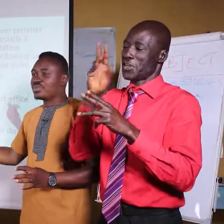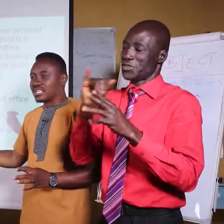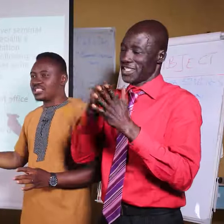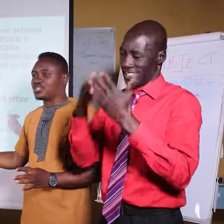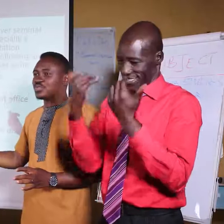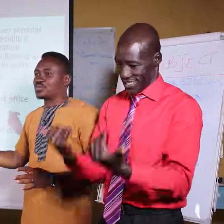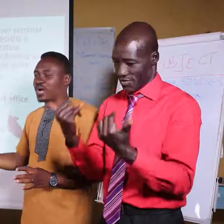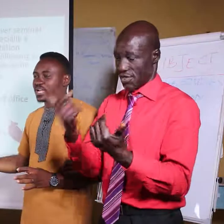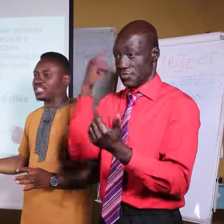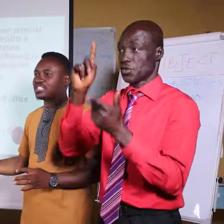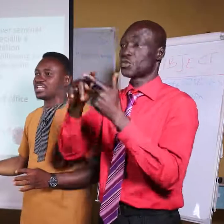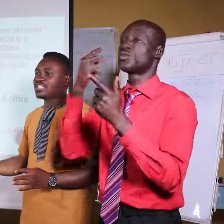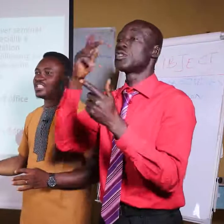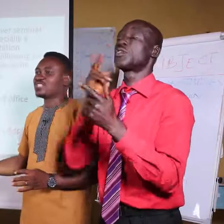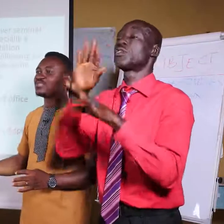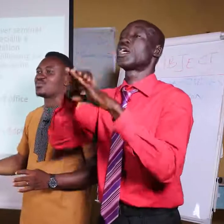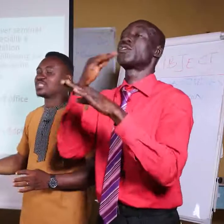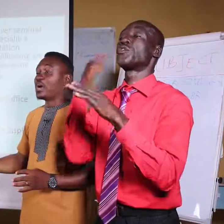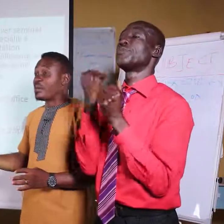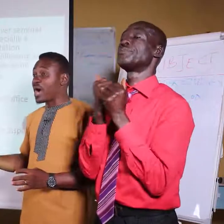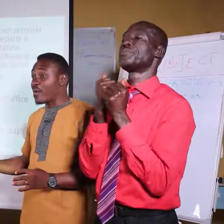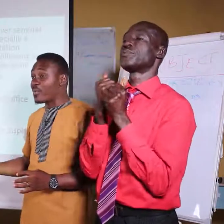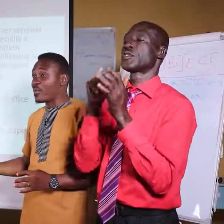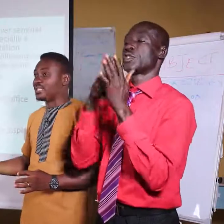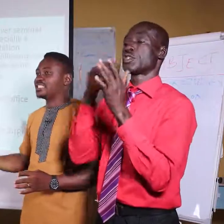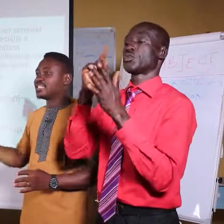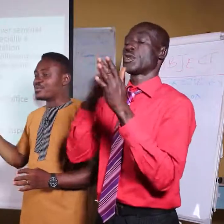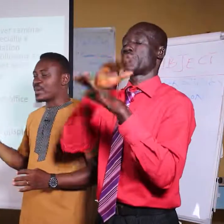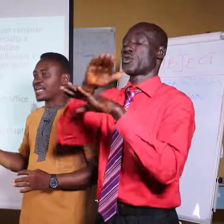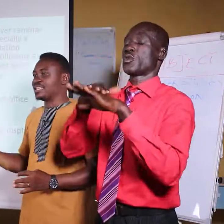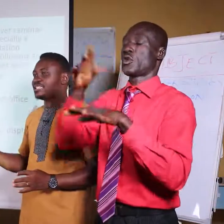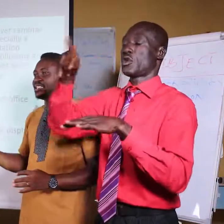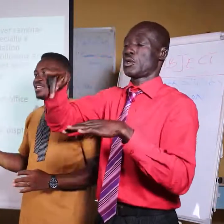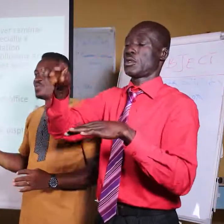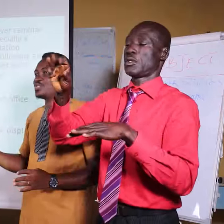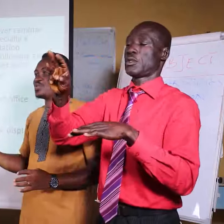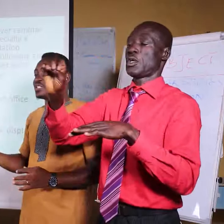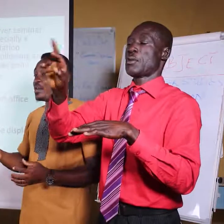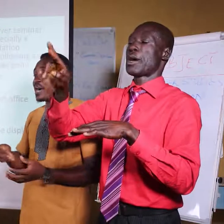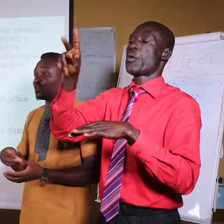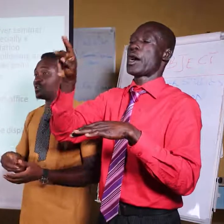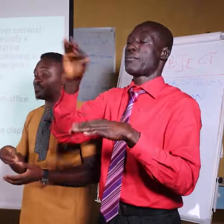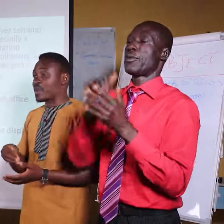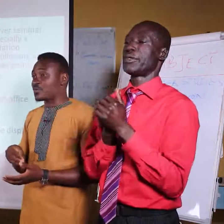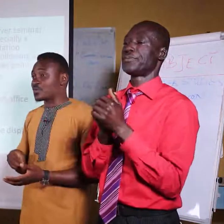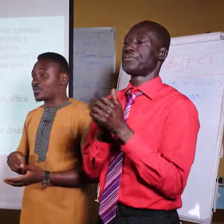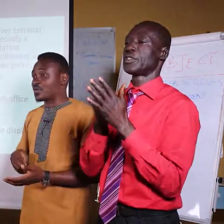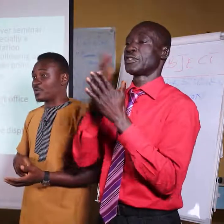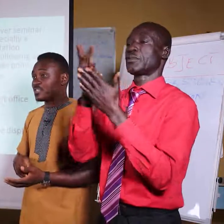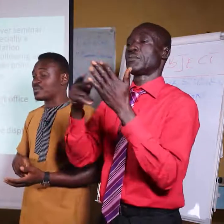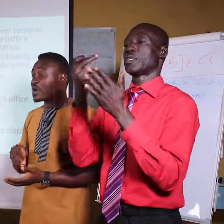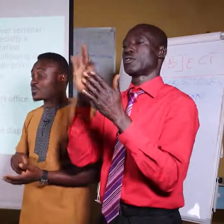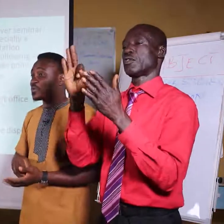a presentation package. This is PowerPoint package, which is part of the